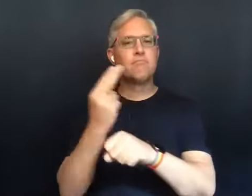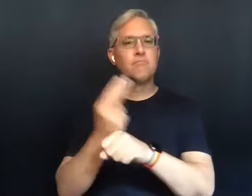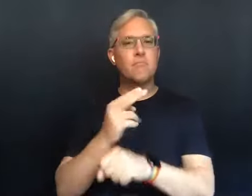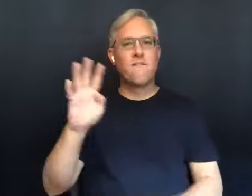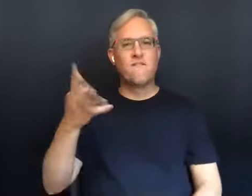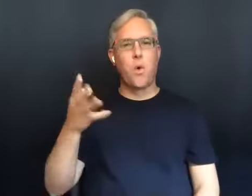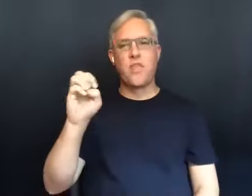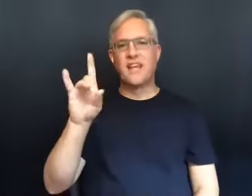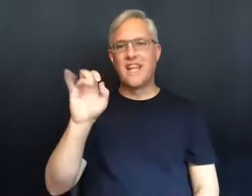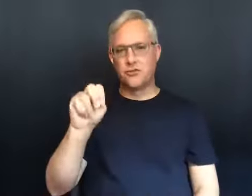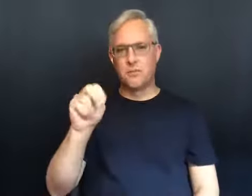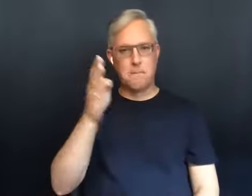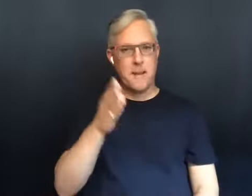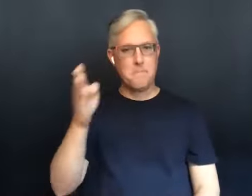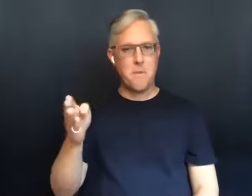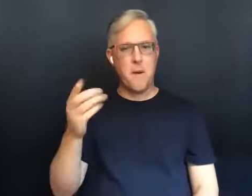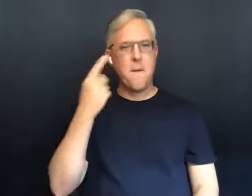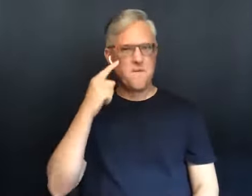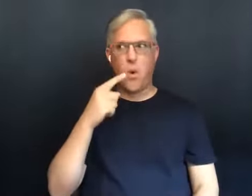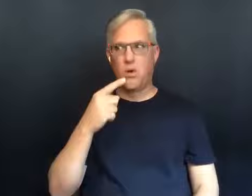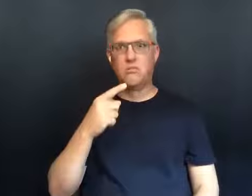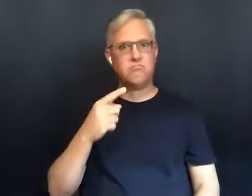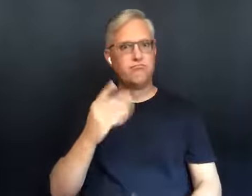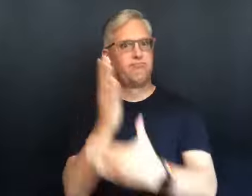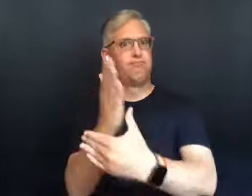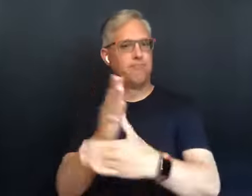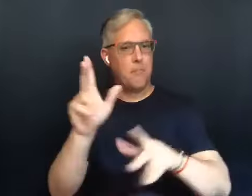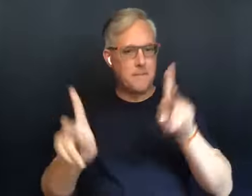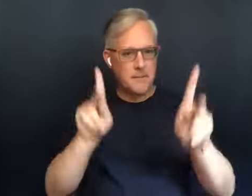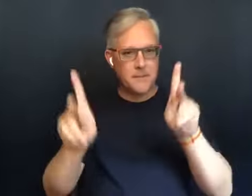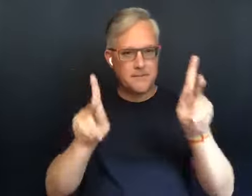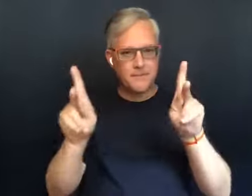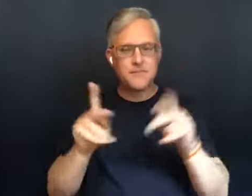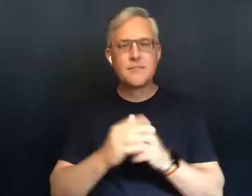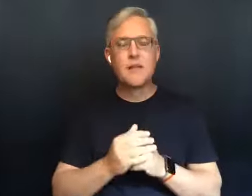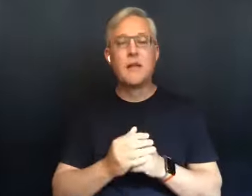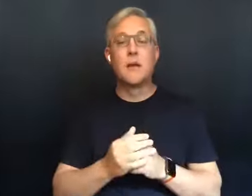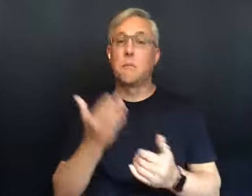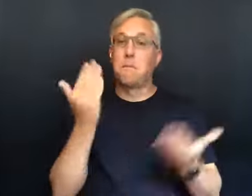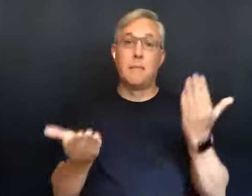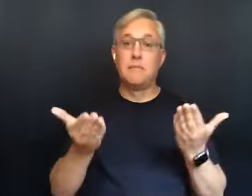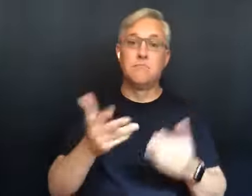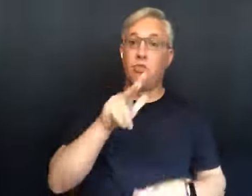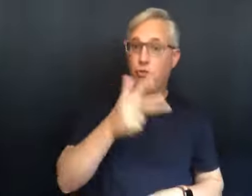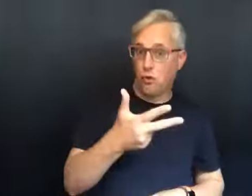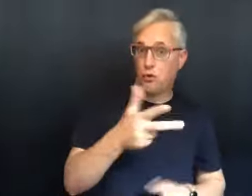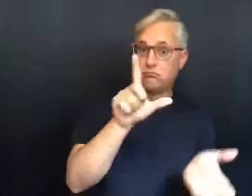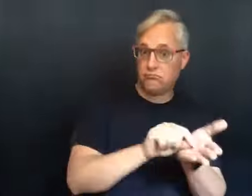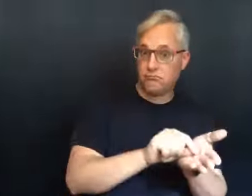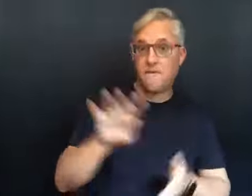My first DCM experience, I used the 4th edition Big Book to get people's attention, and it had an effect, right? All you got to do is like just drop it. It might be